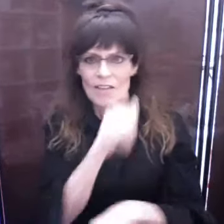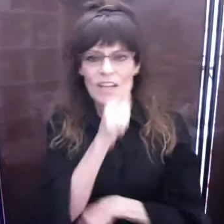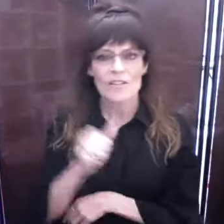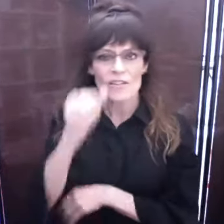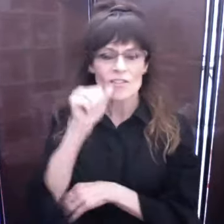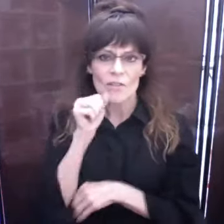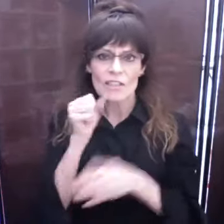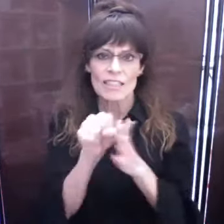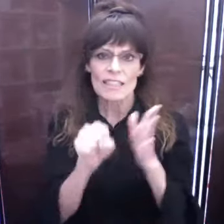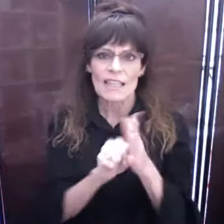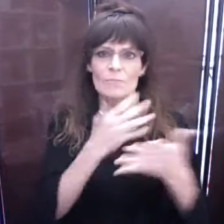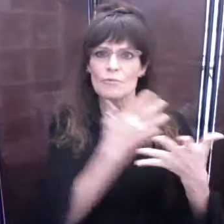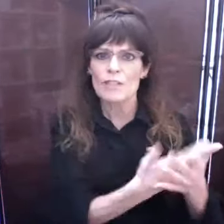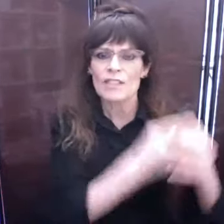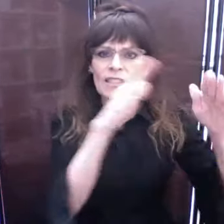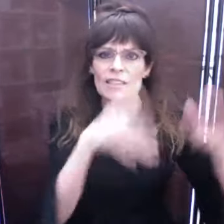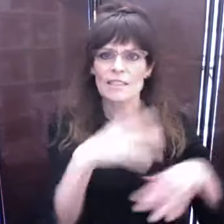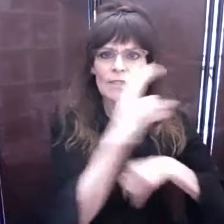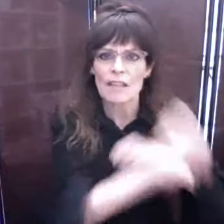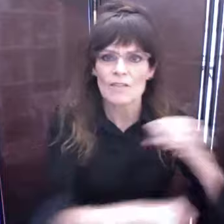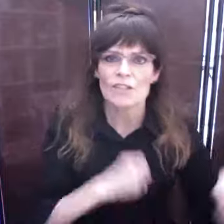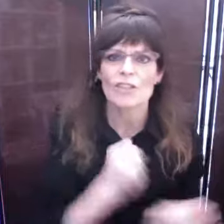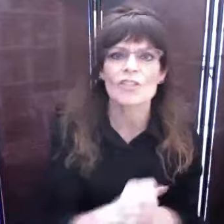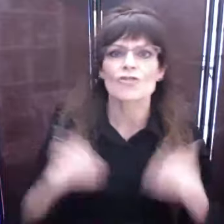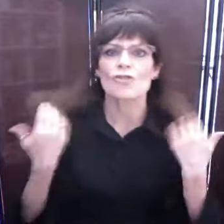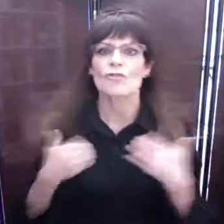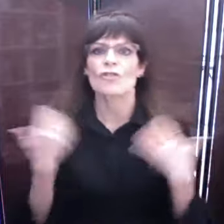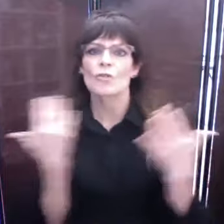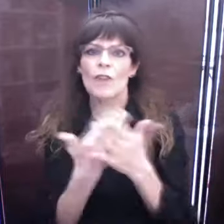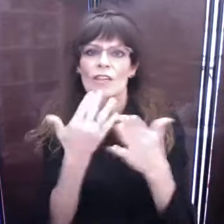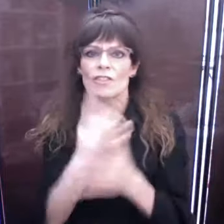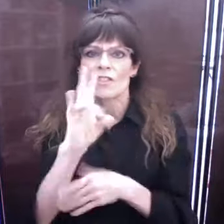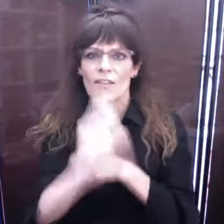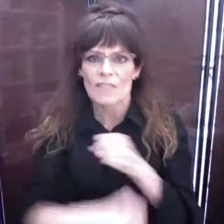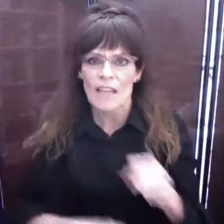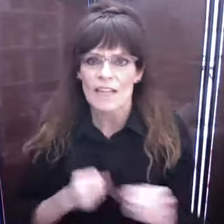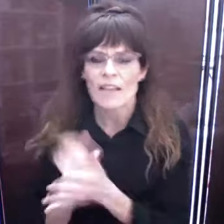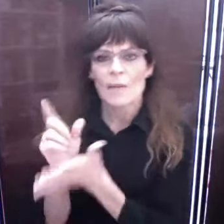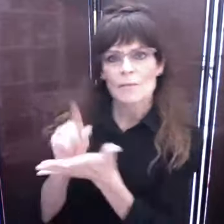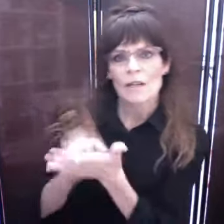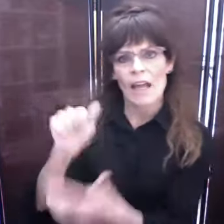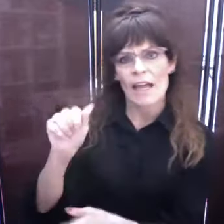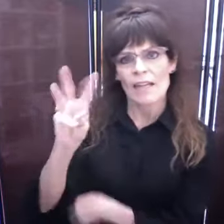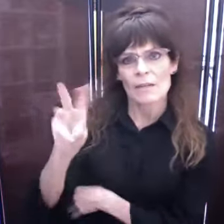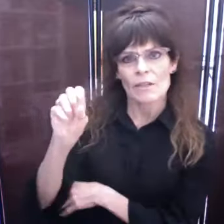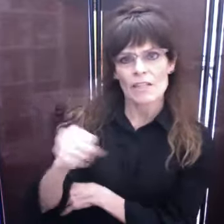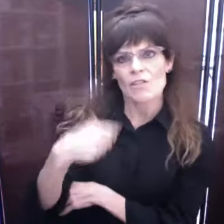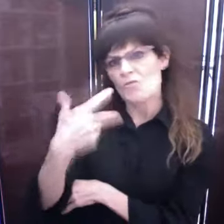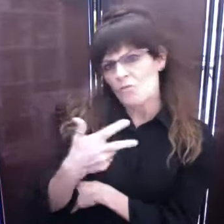7 years, went into juvenile corrections for 4 years, been published by AAWS 3 or 4 times, 3 times